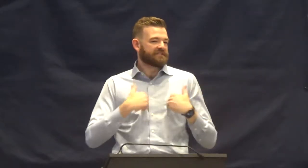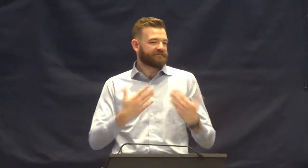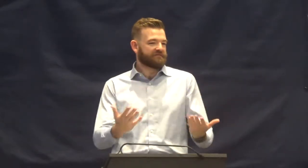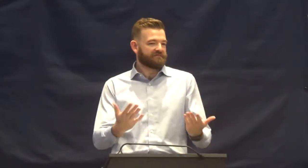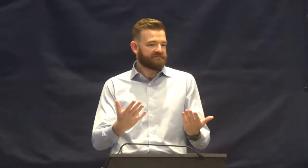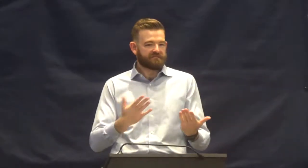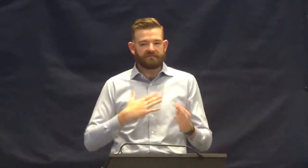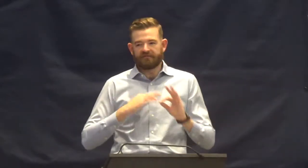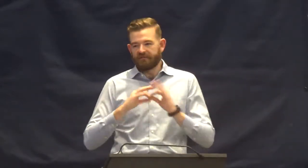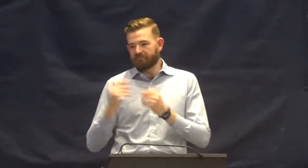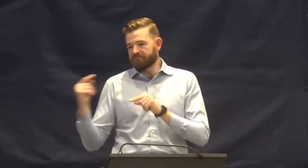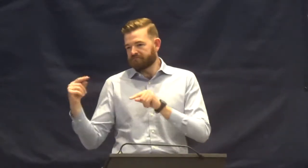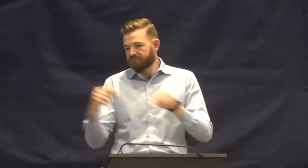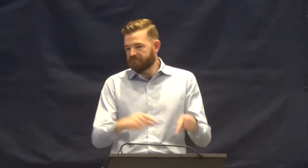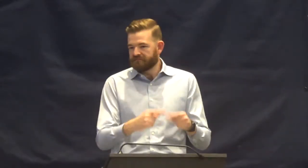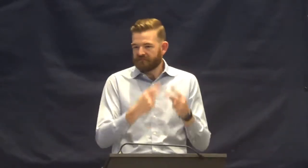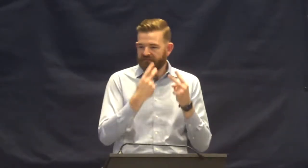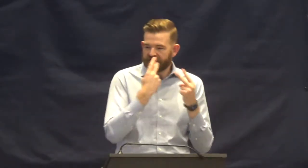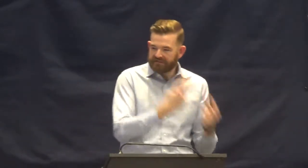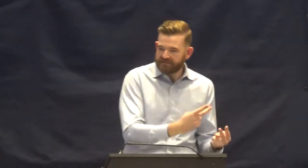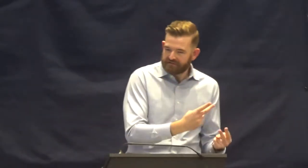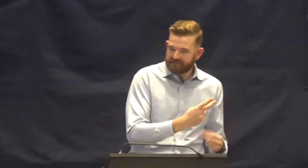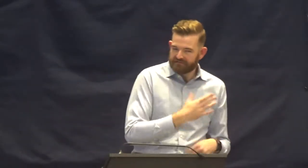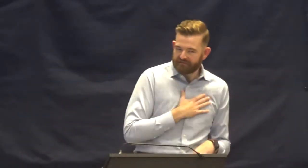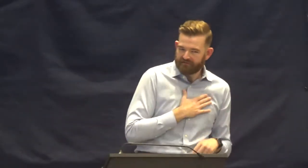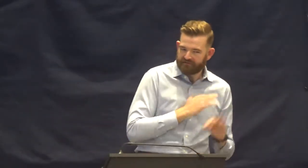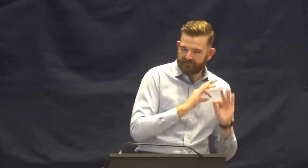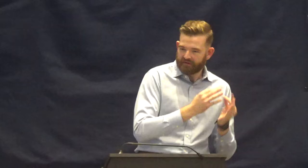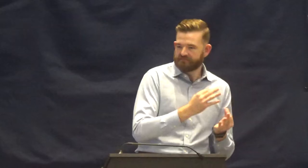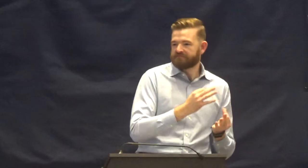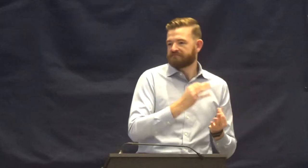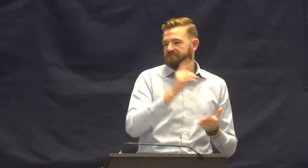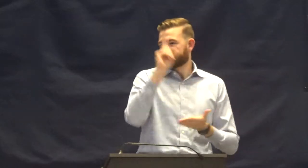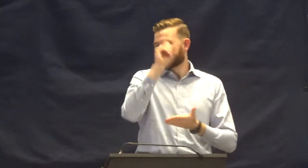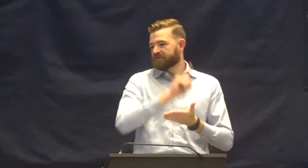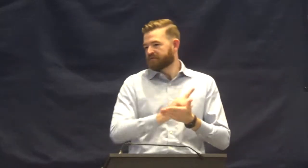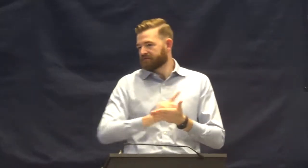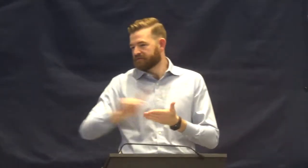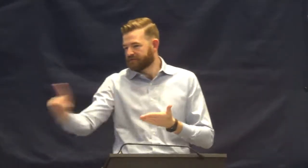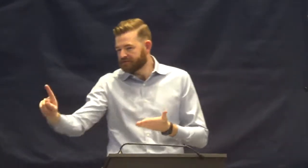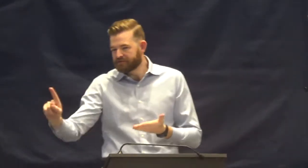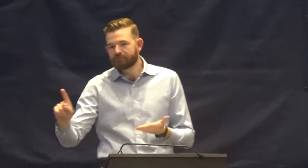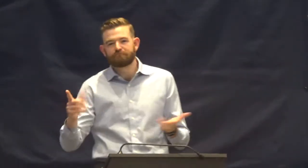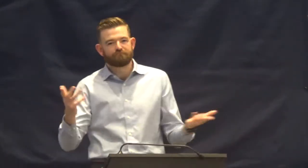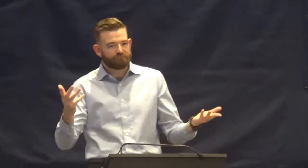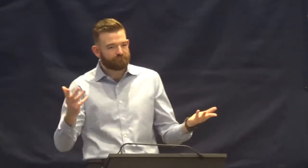I'm here for Thanksgiving with my family. We come to visit my family for an entire